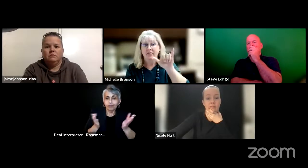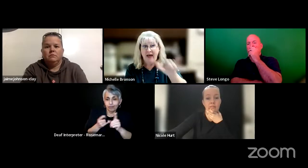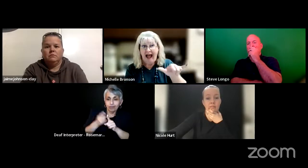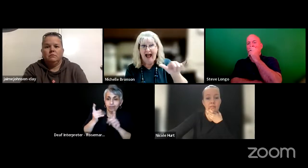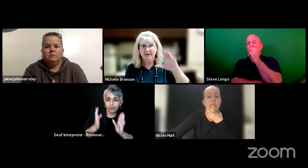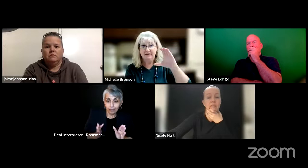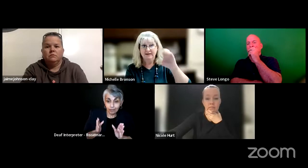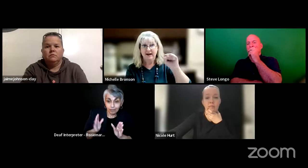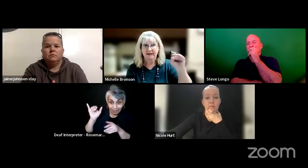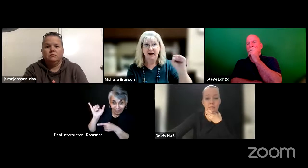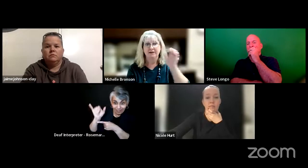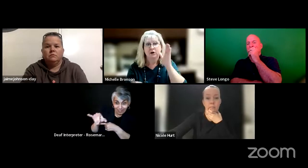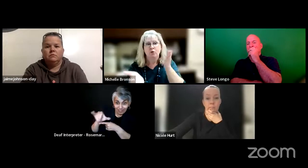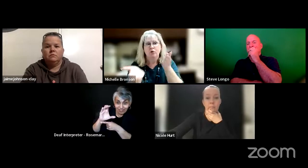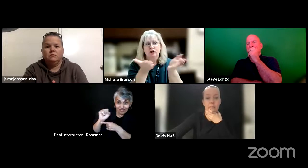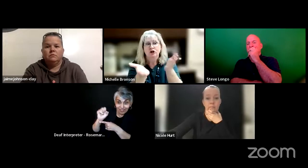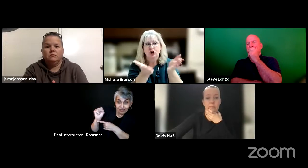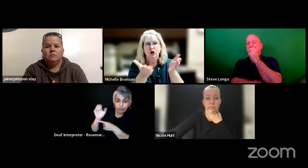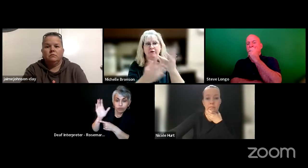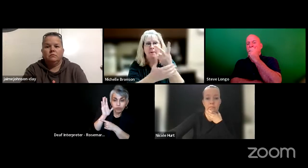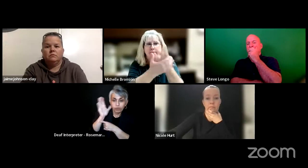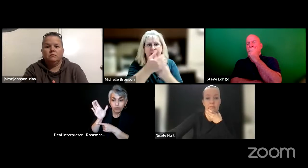specialist.